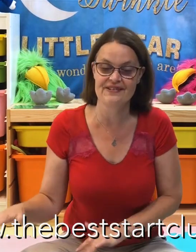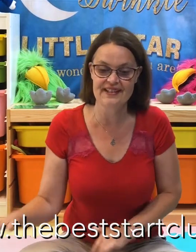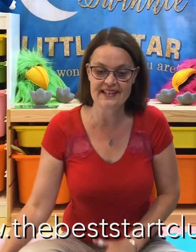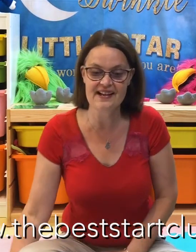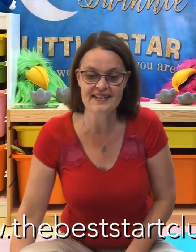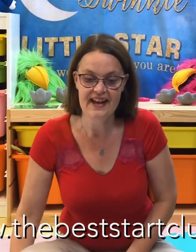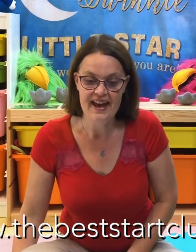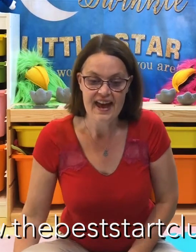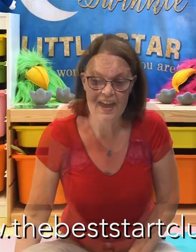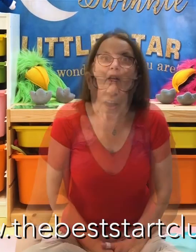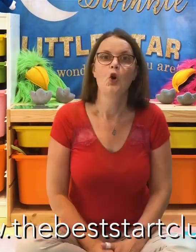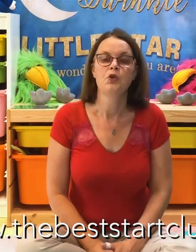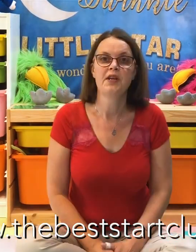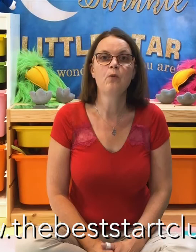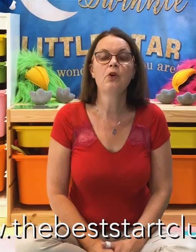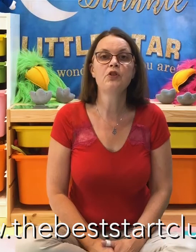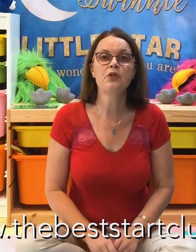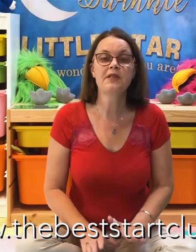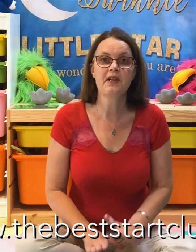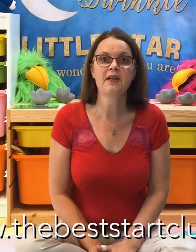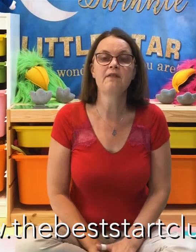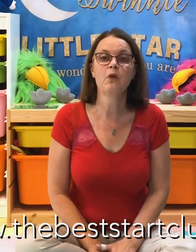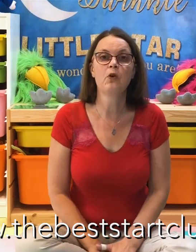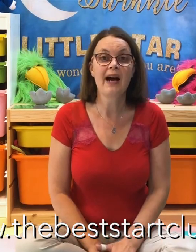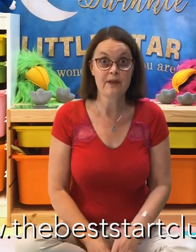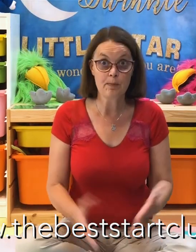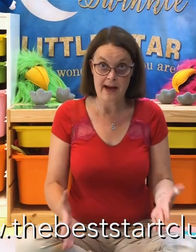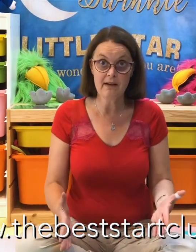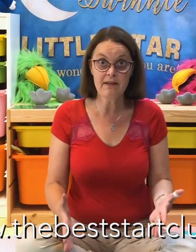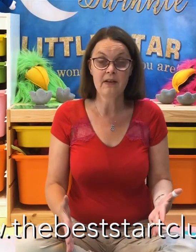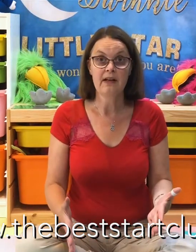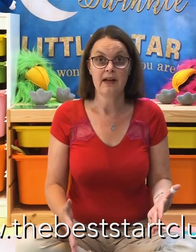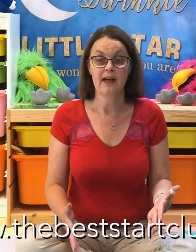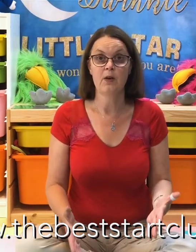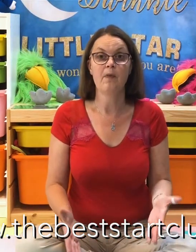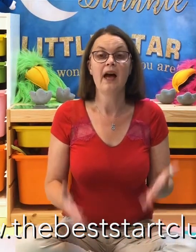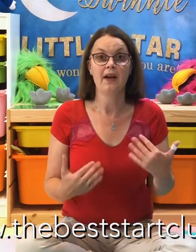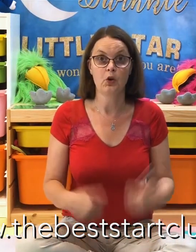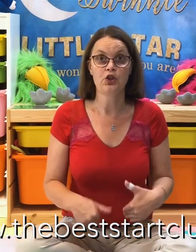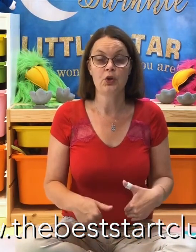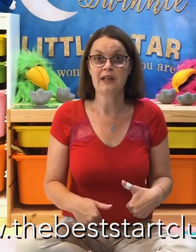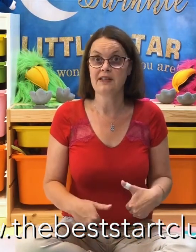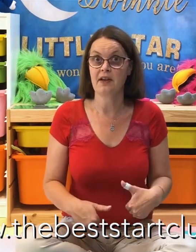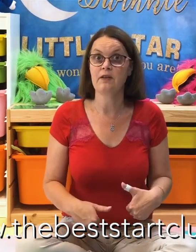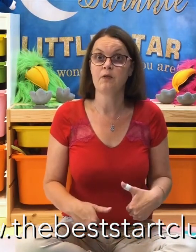in class. So now we're going to do the sign for having a bath. And I'm going to show you the sign